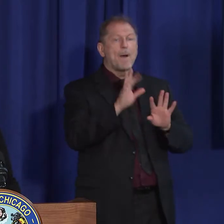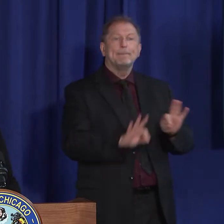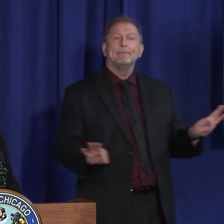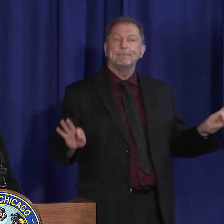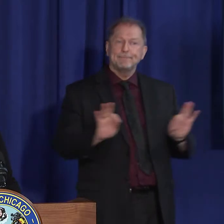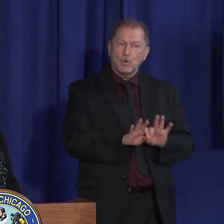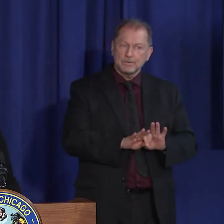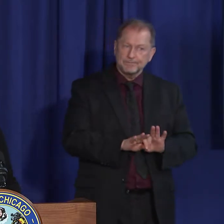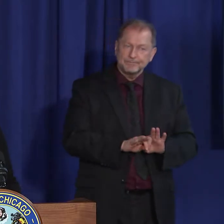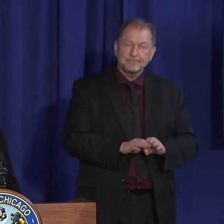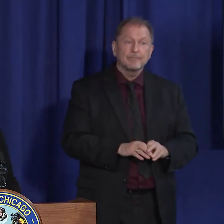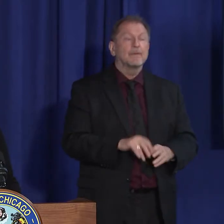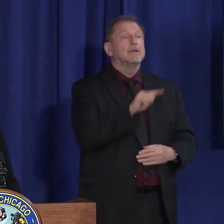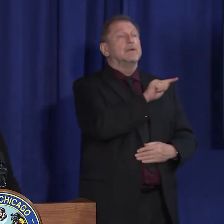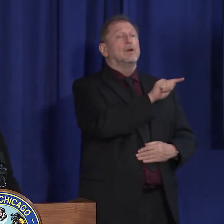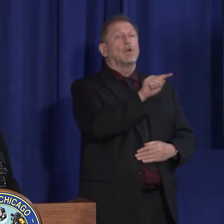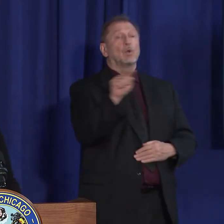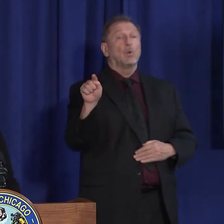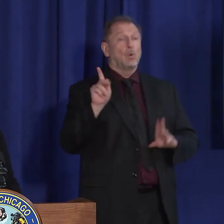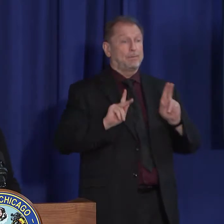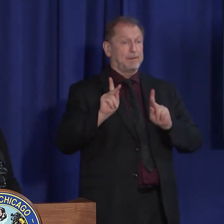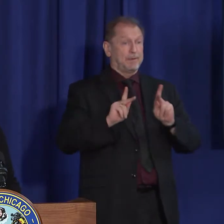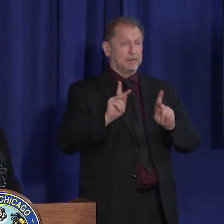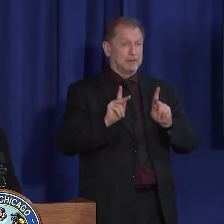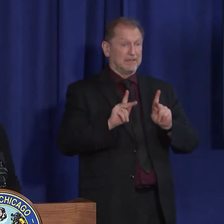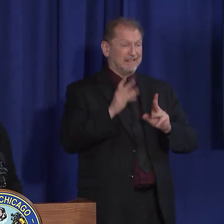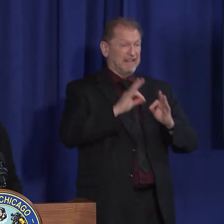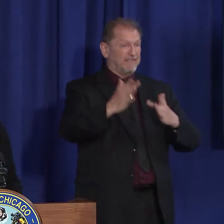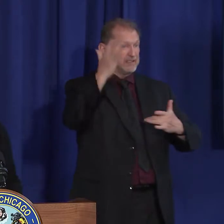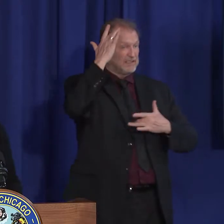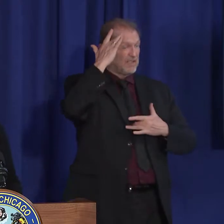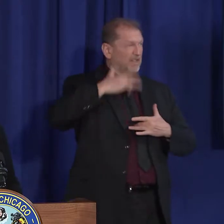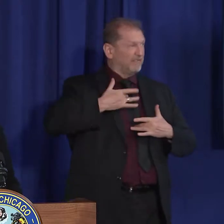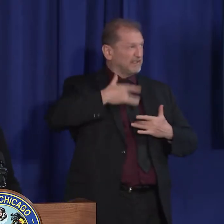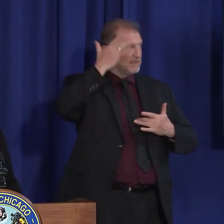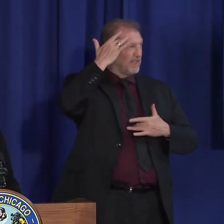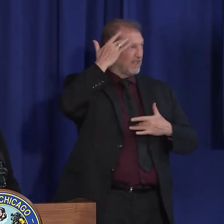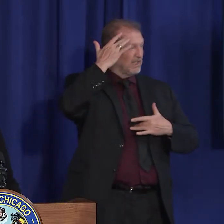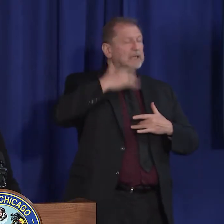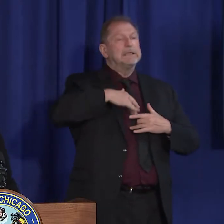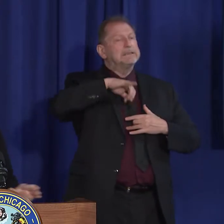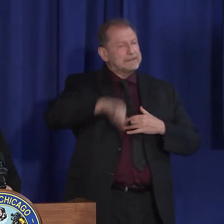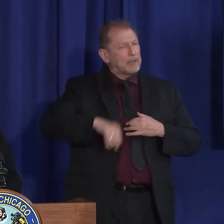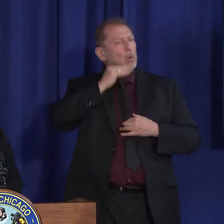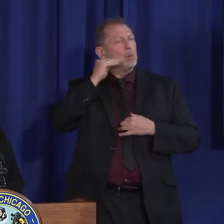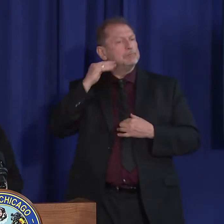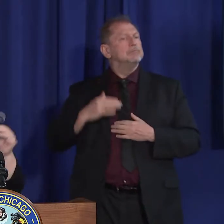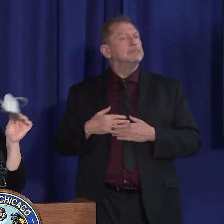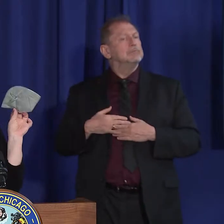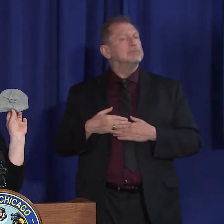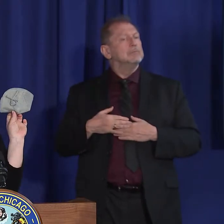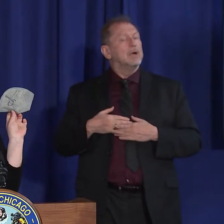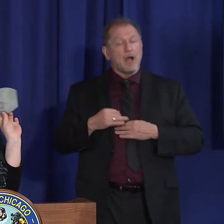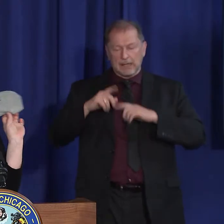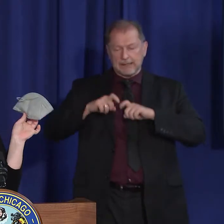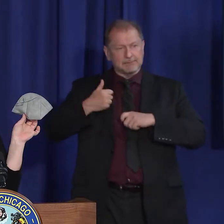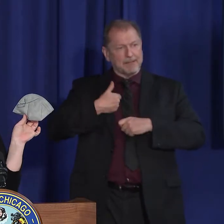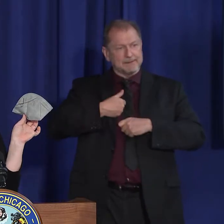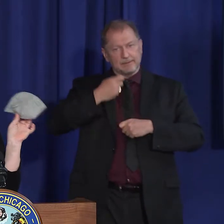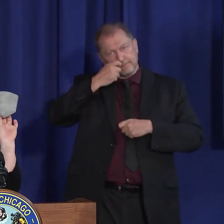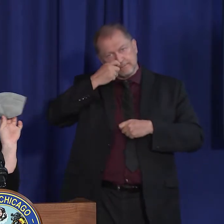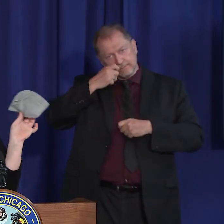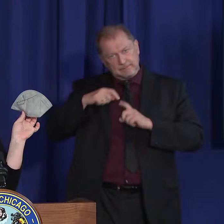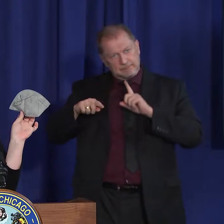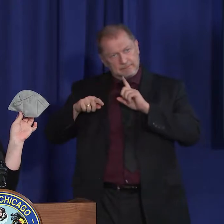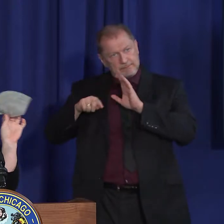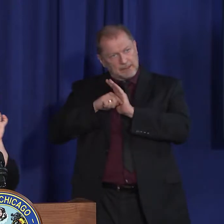all, continue to stay home when they're sick, or at least until they've had a negative COVID test. I have a little bit of a cold right now. I don't